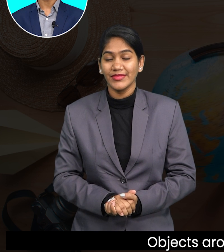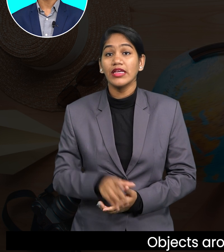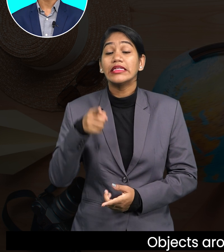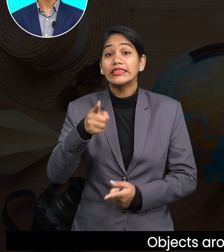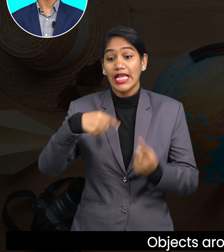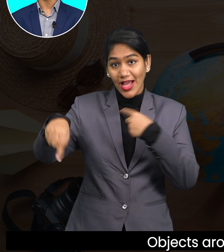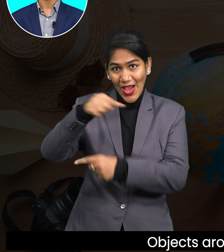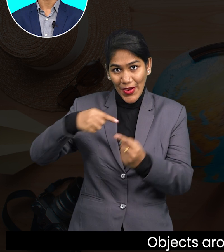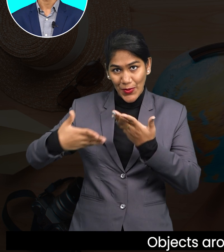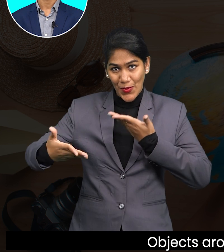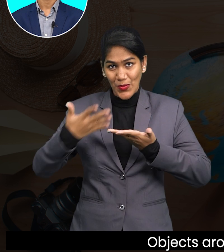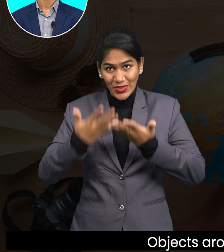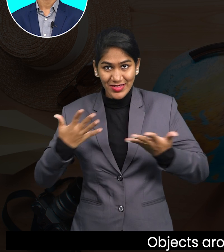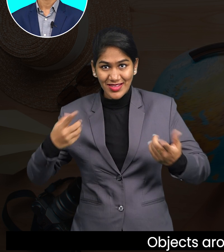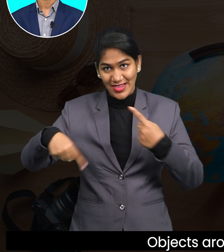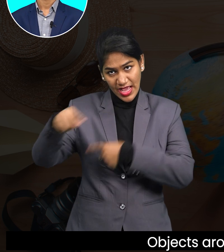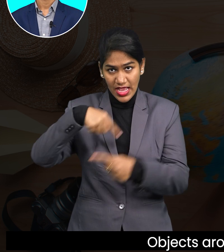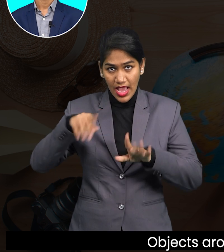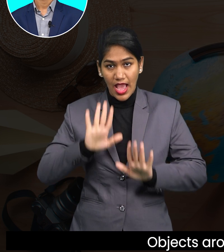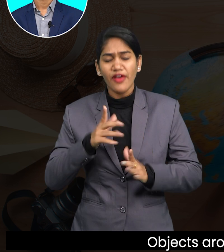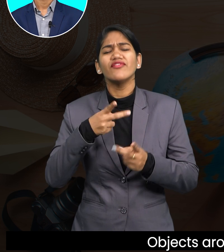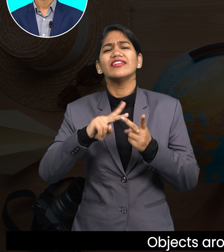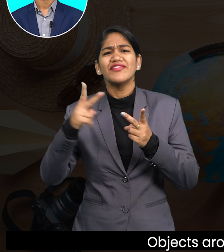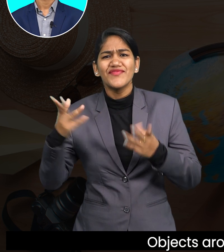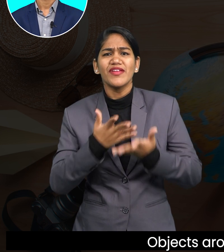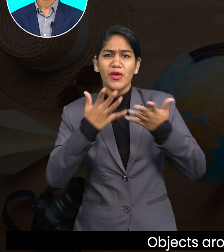objects around us and sorting them.